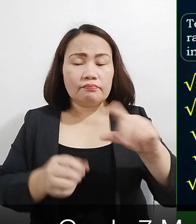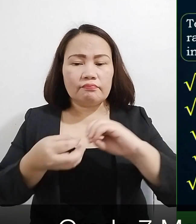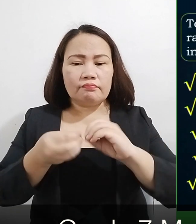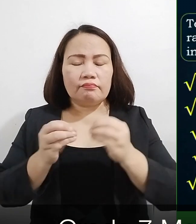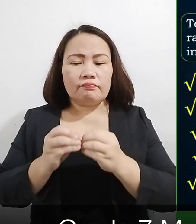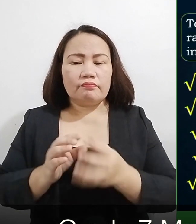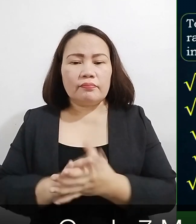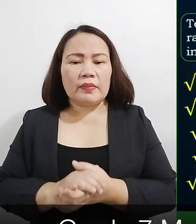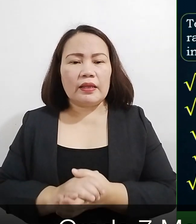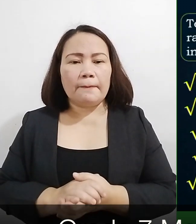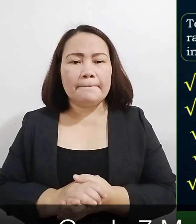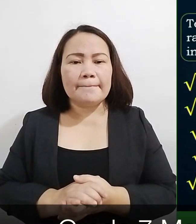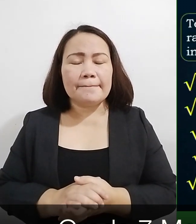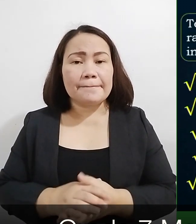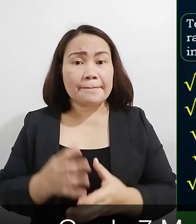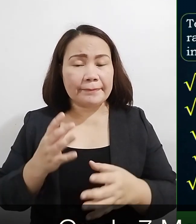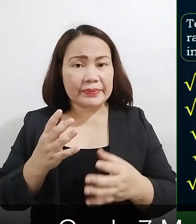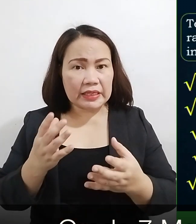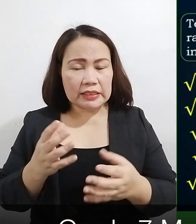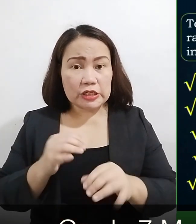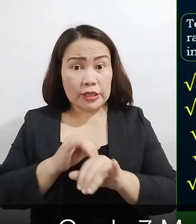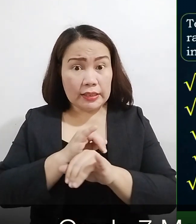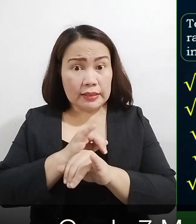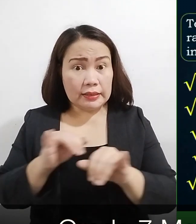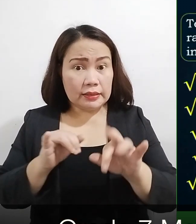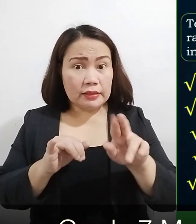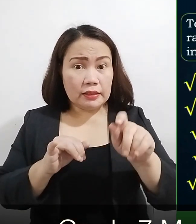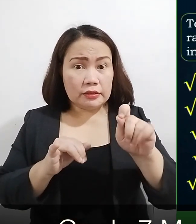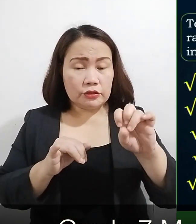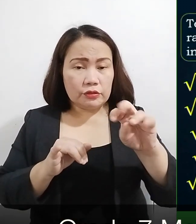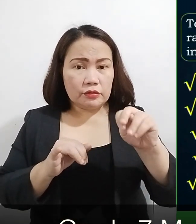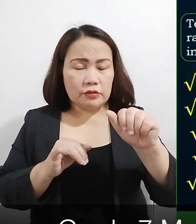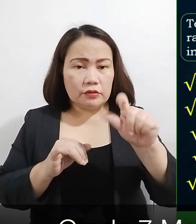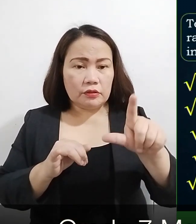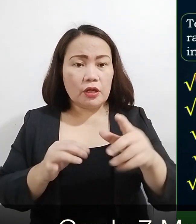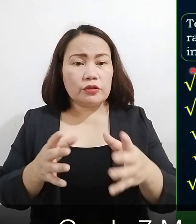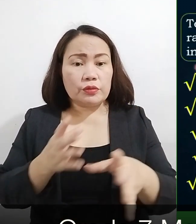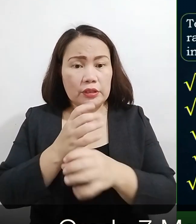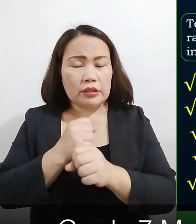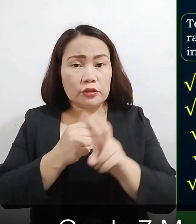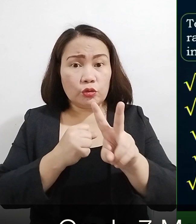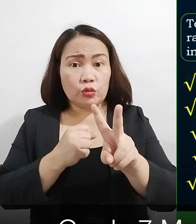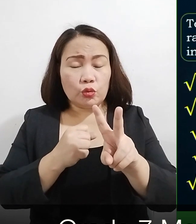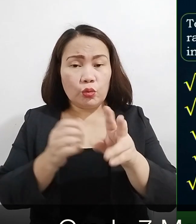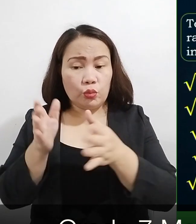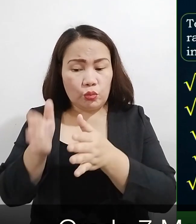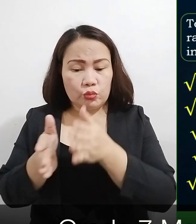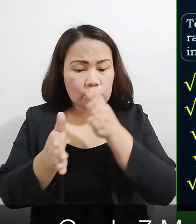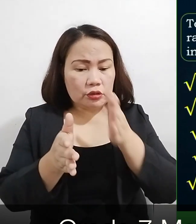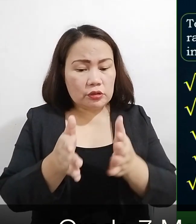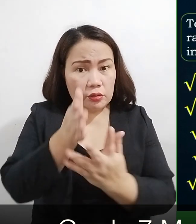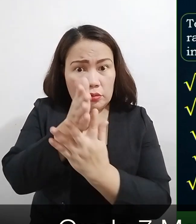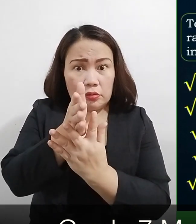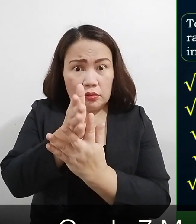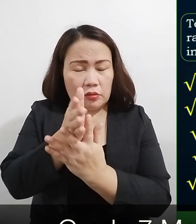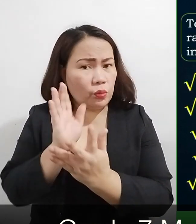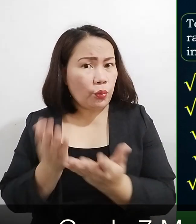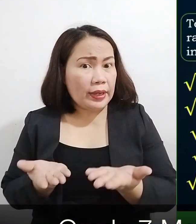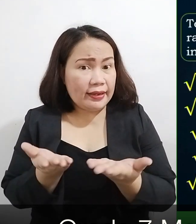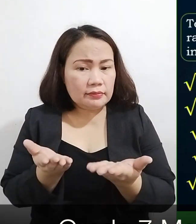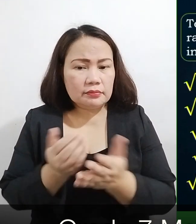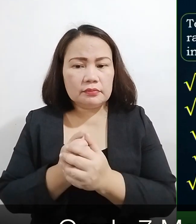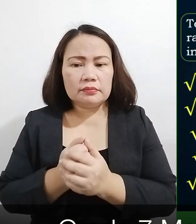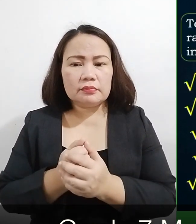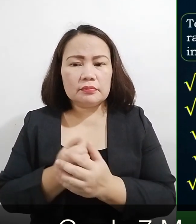Okay? And since this is irrational, we will be getting two consecutive integers. So, saan napapagitna